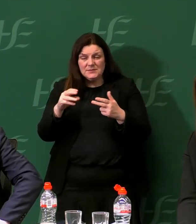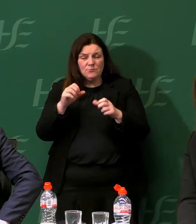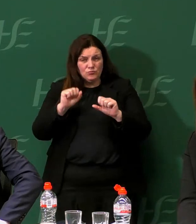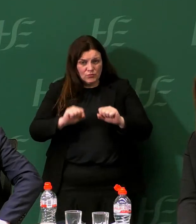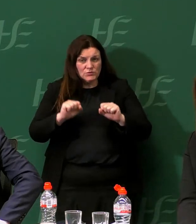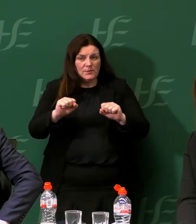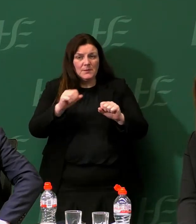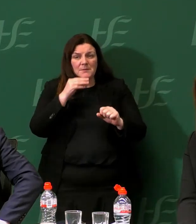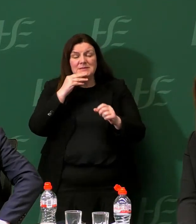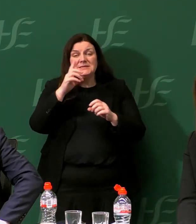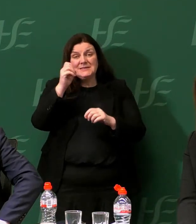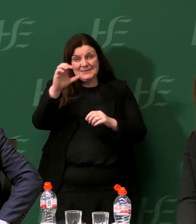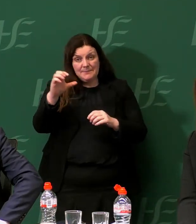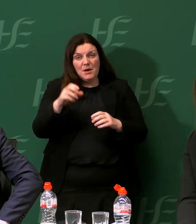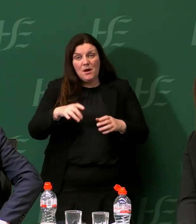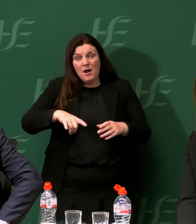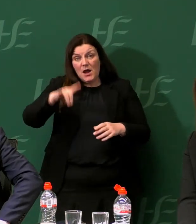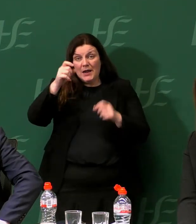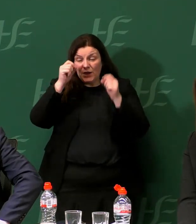on high alert.